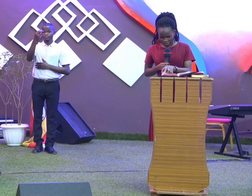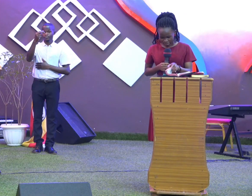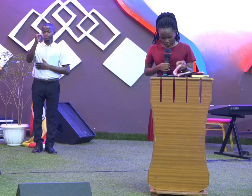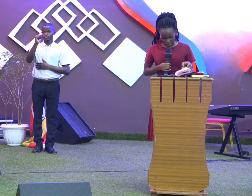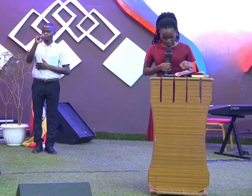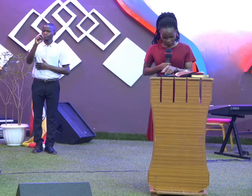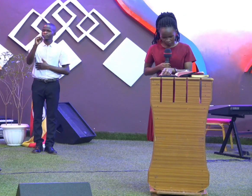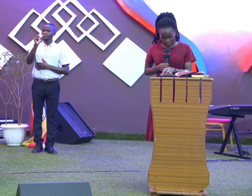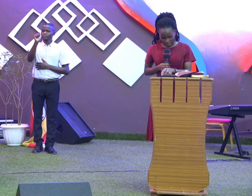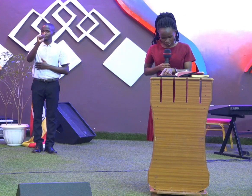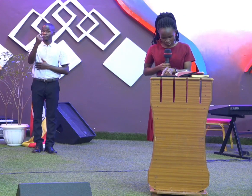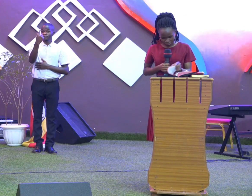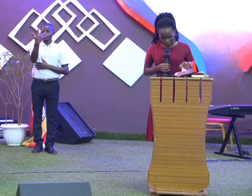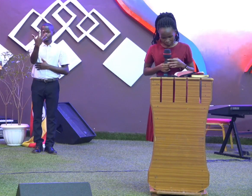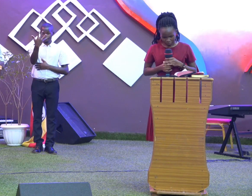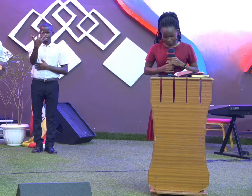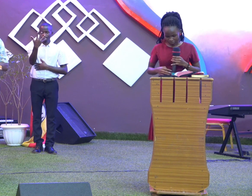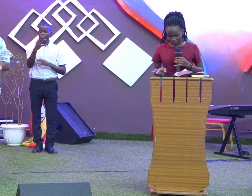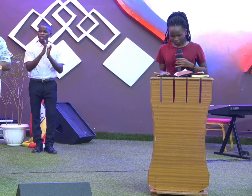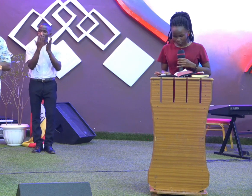1 Corinthians